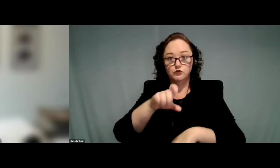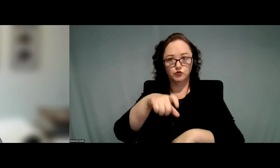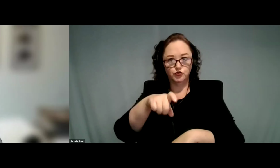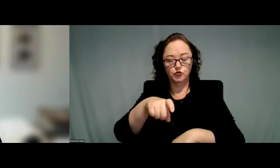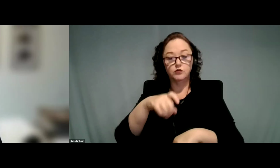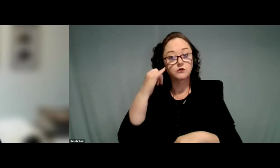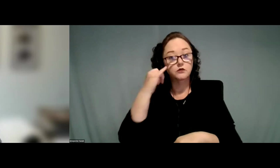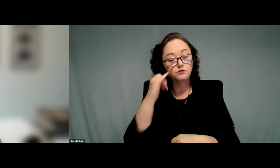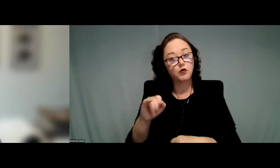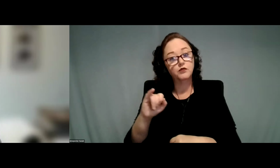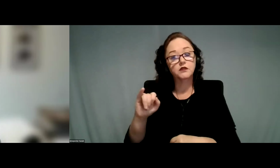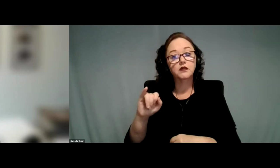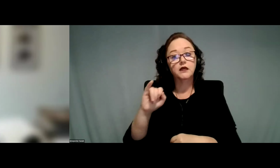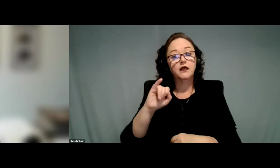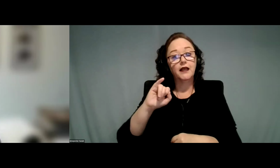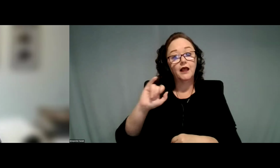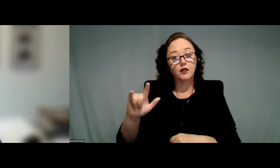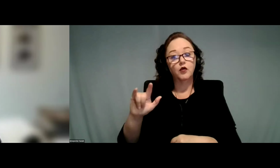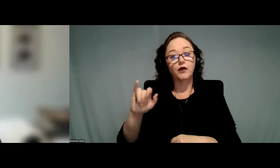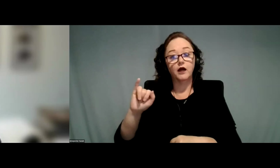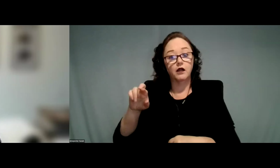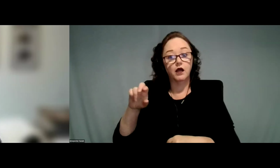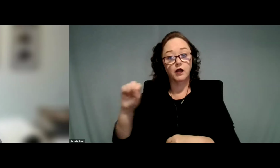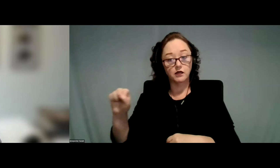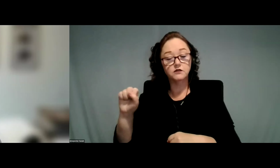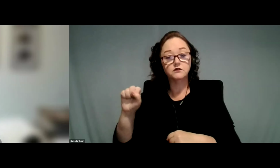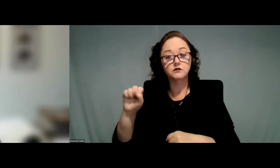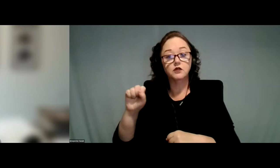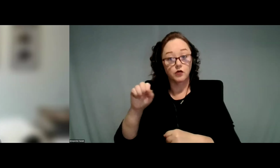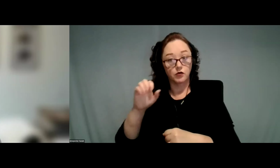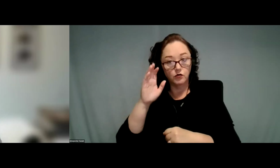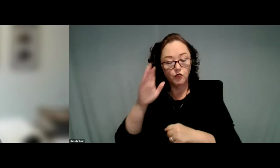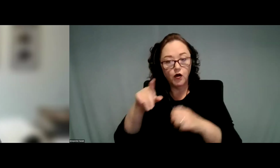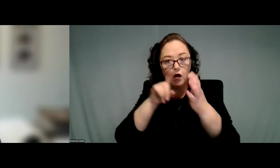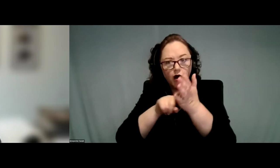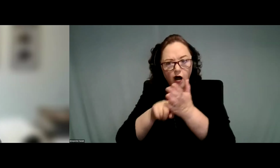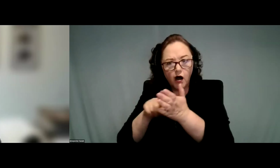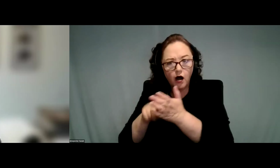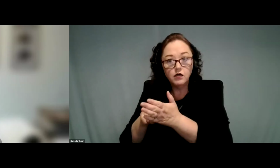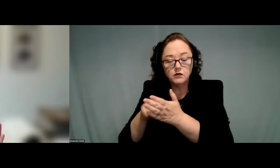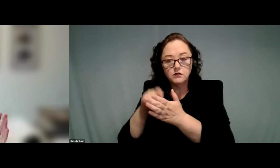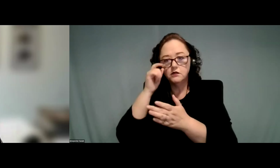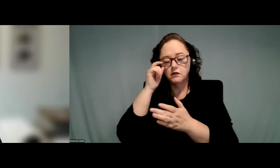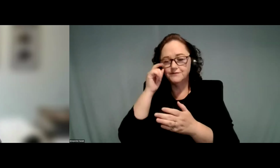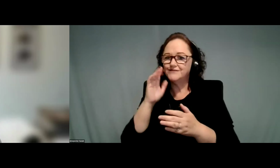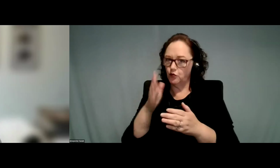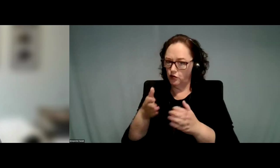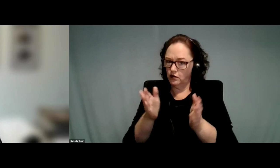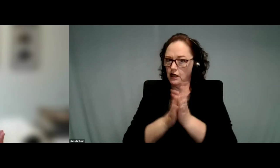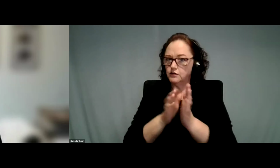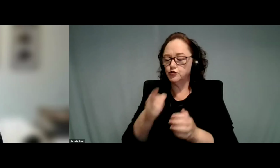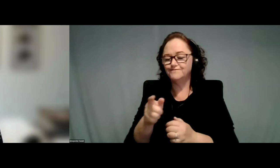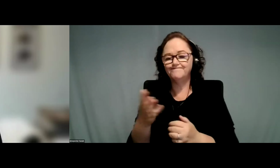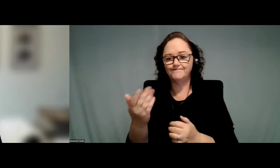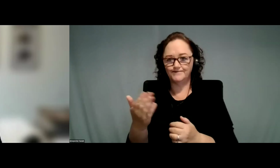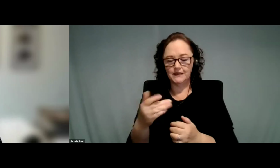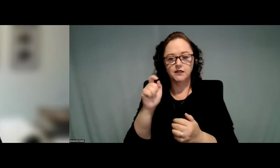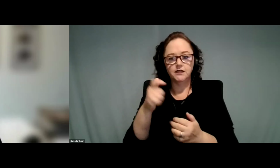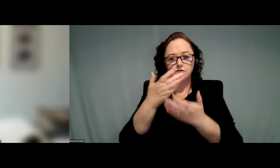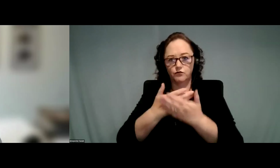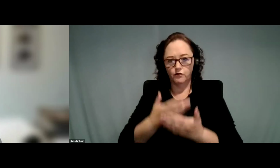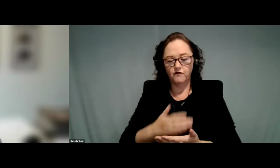Revenue, that's one of the standard questions you're going to be asked. You're going to be asked to say, okay, show us the list of all your sales, show us the